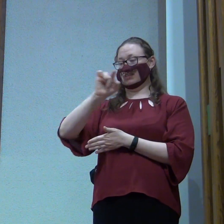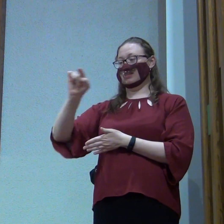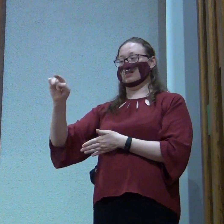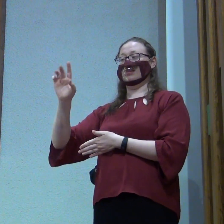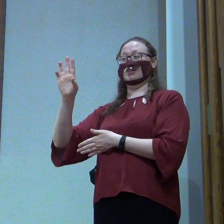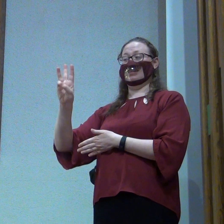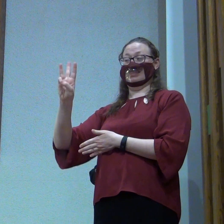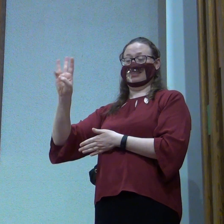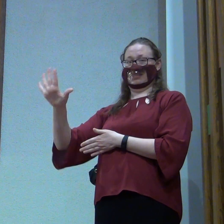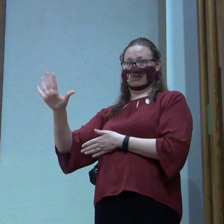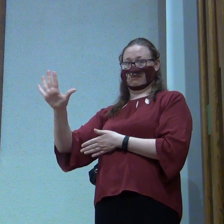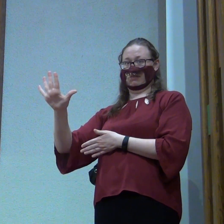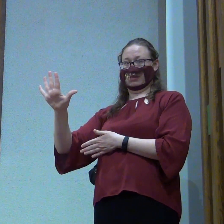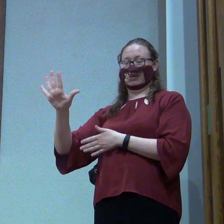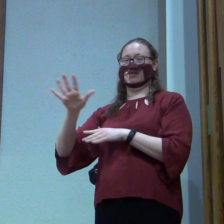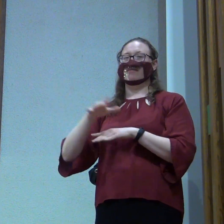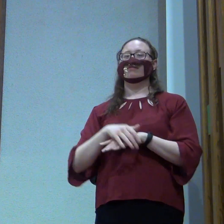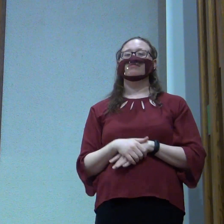to 65.